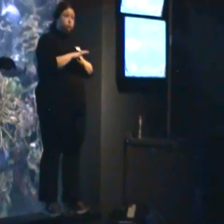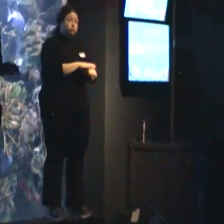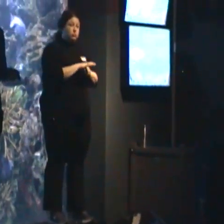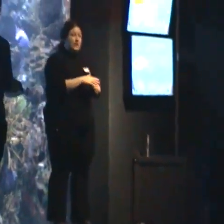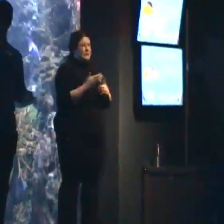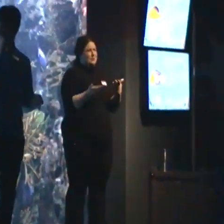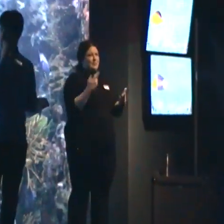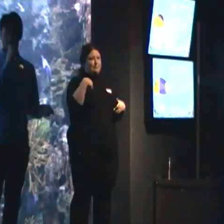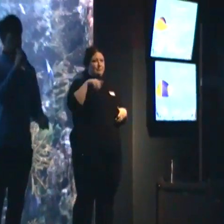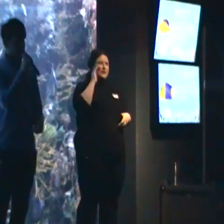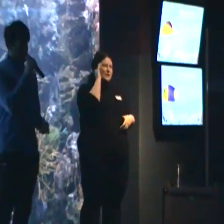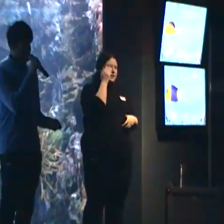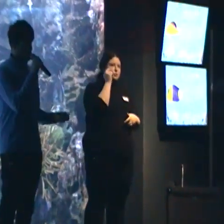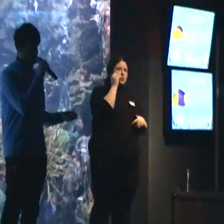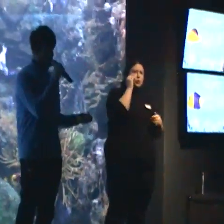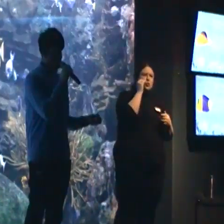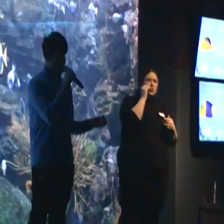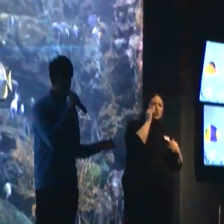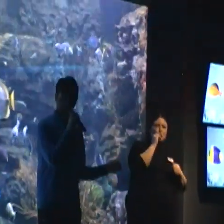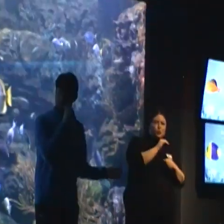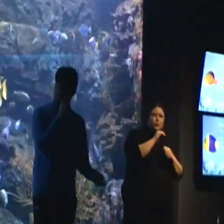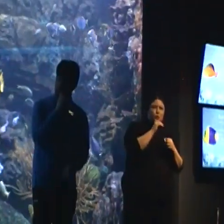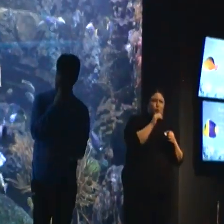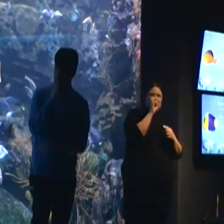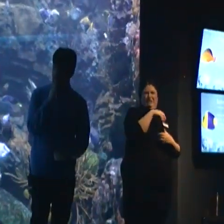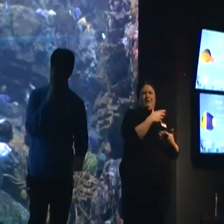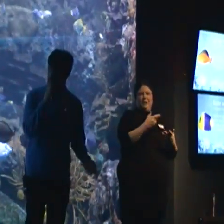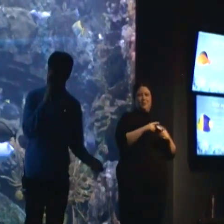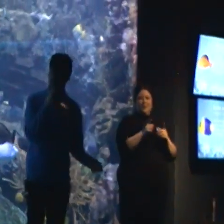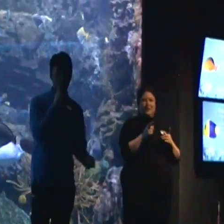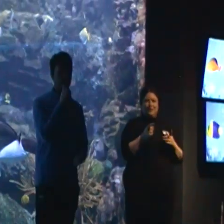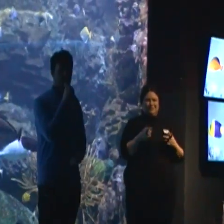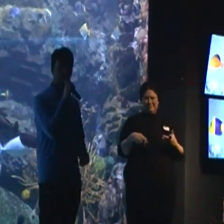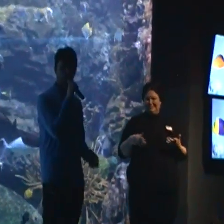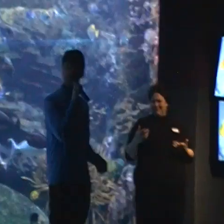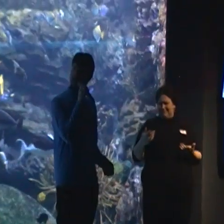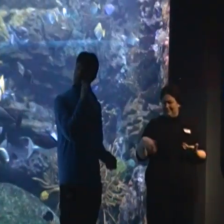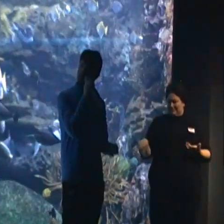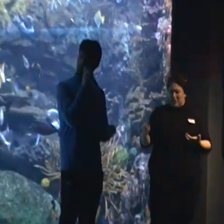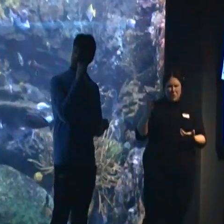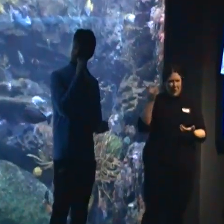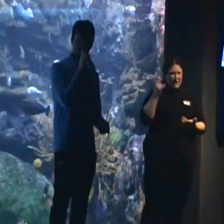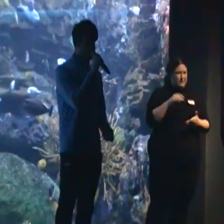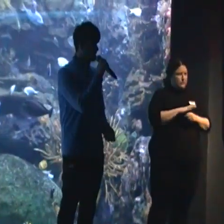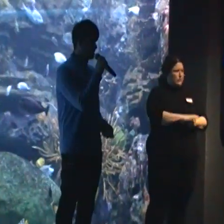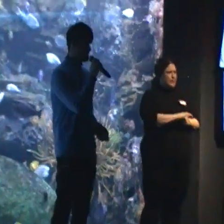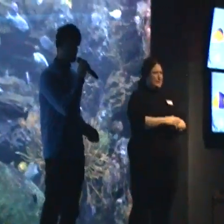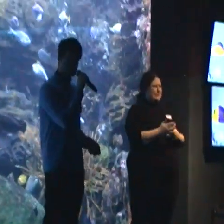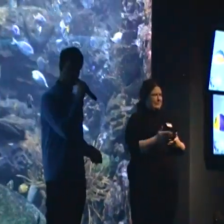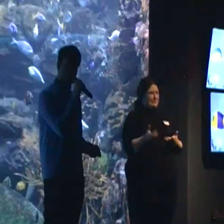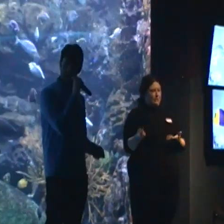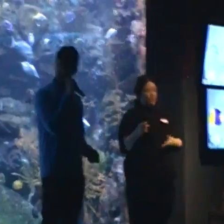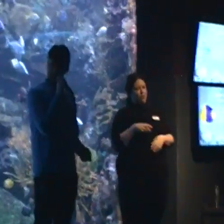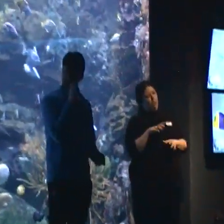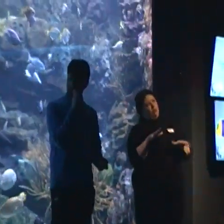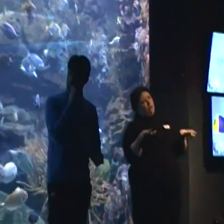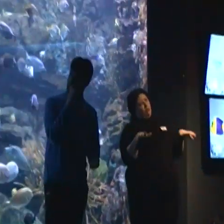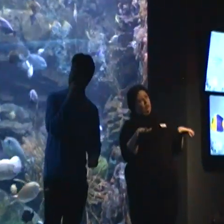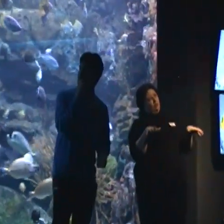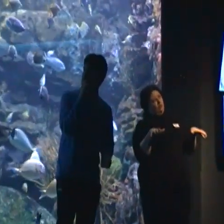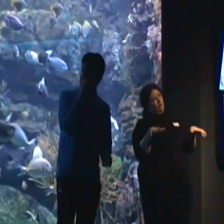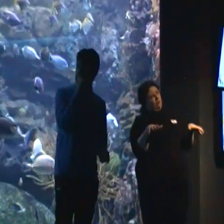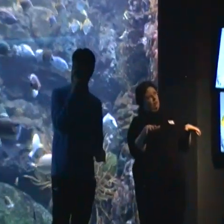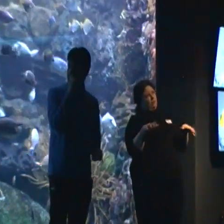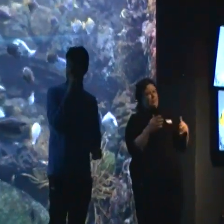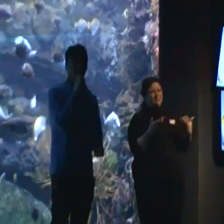to some people, because what would coral have to be stressed about? It just sits there all day. But I'm sure we've all heard of climate